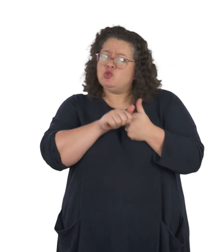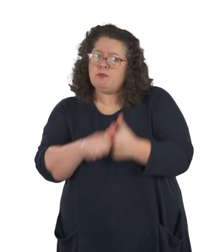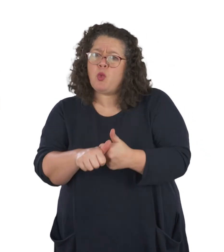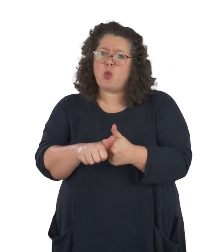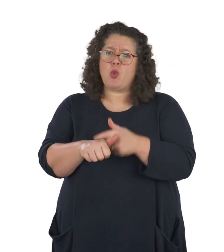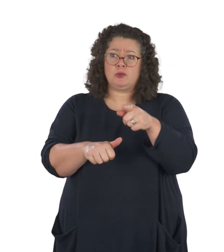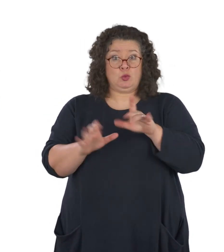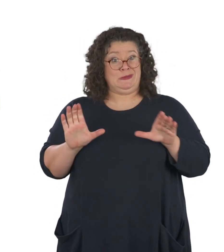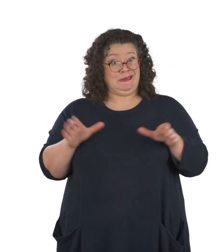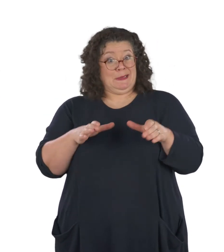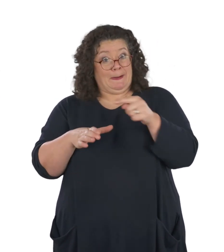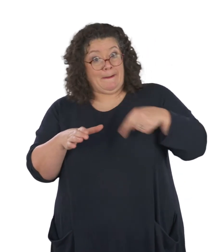your impairment-related barriers?